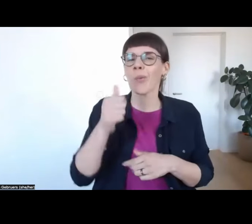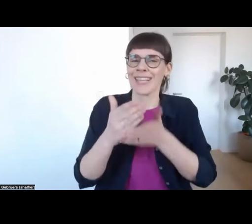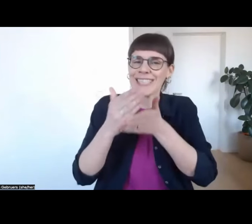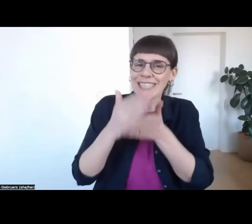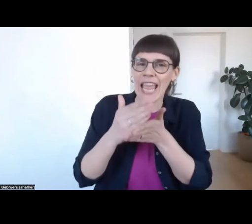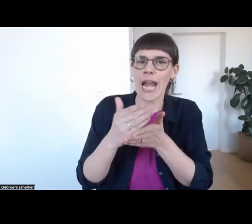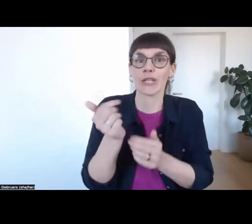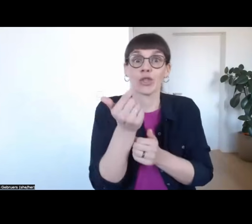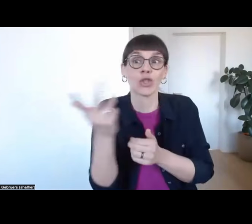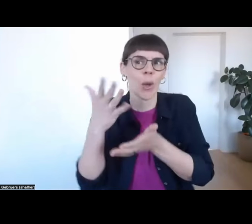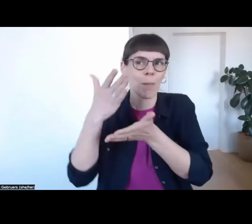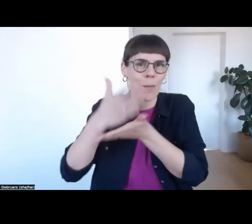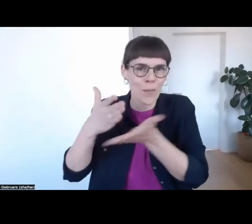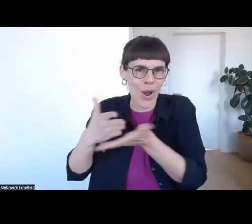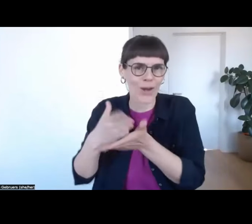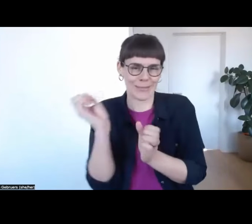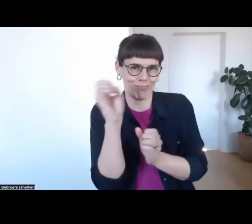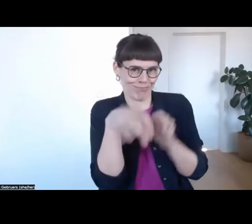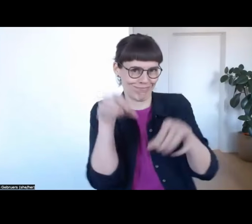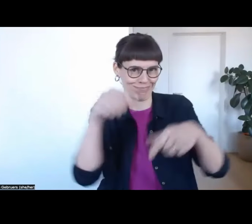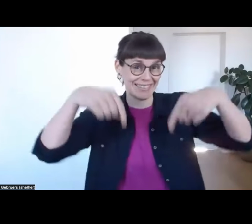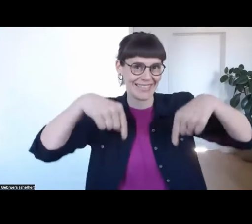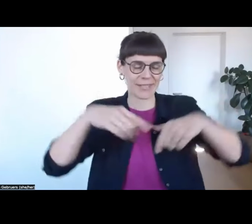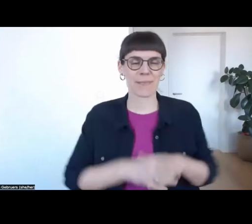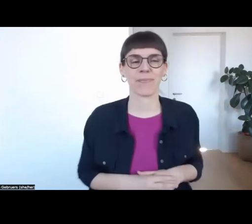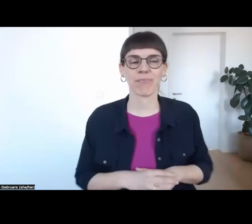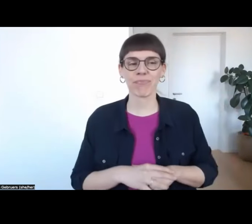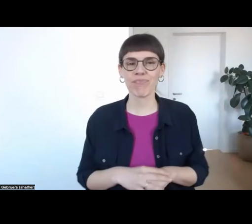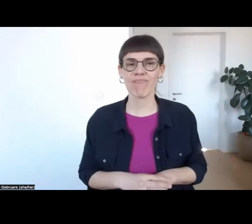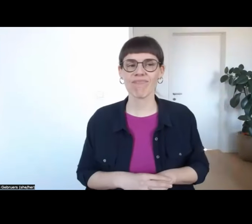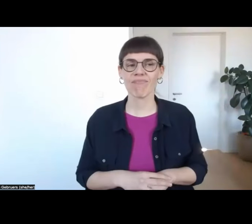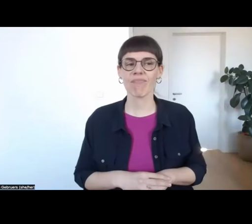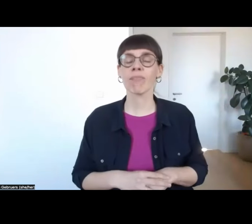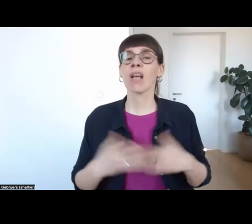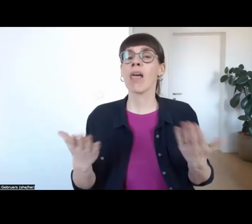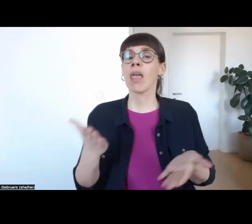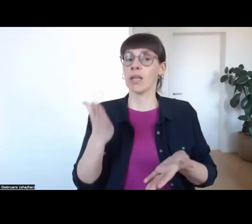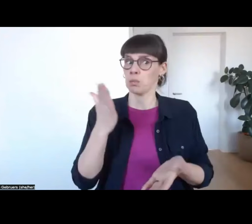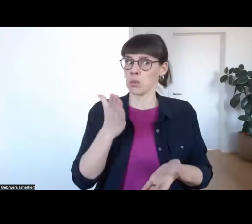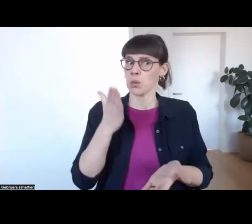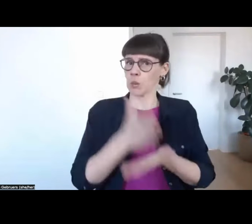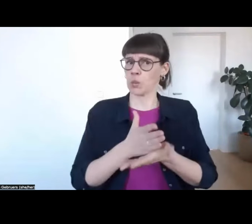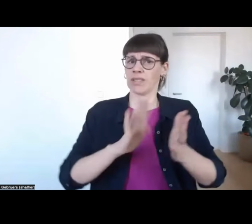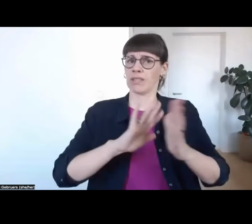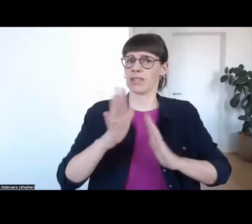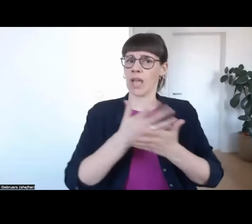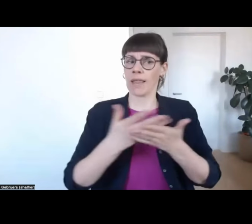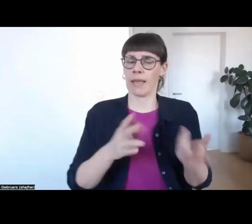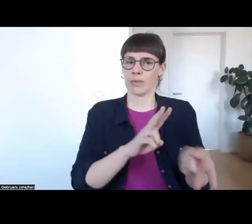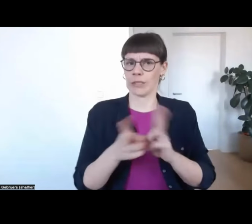the predominance of women in our field. And so I'm going to include some of her information in this presentation.